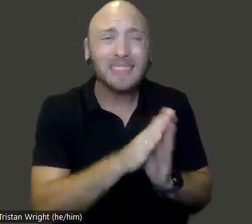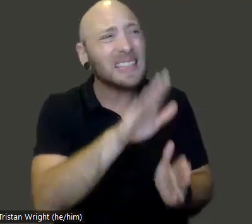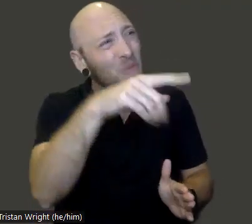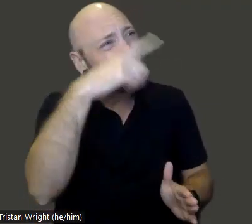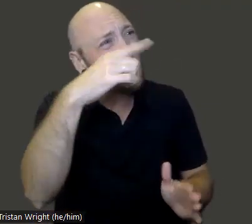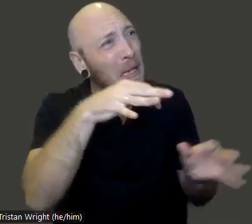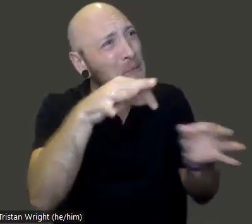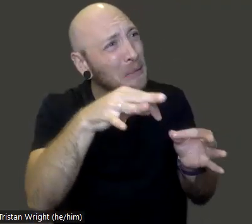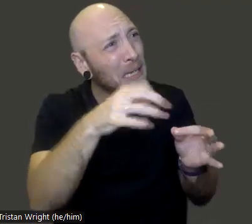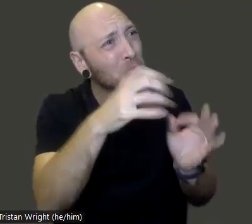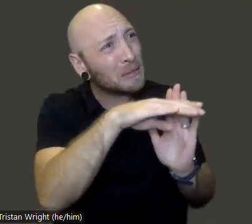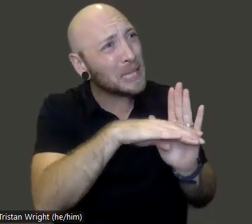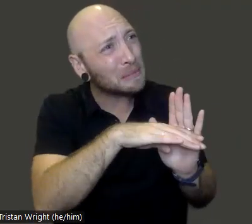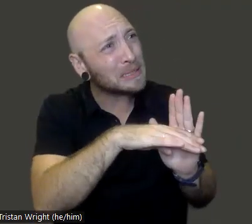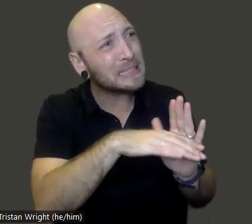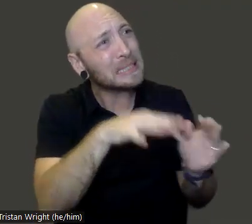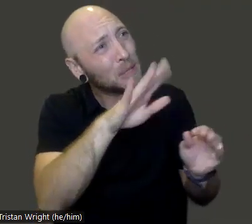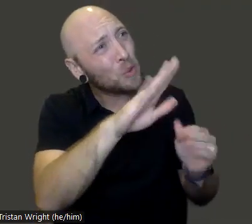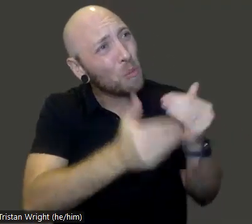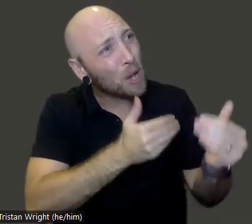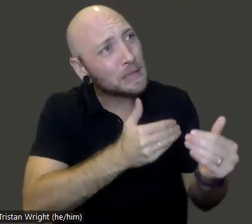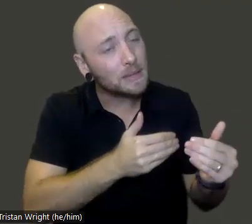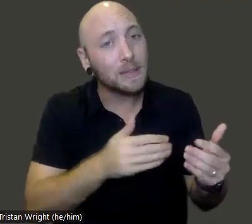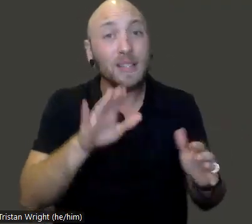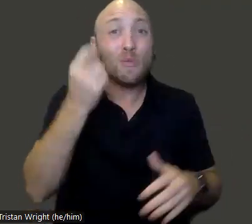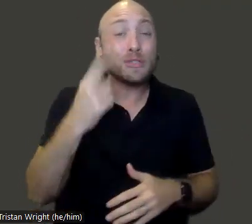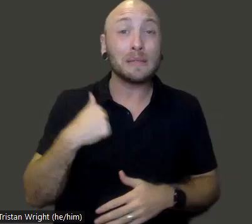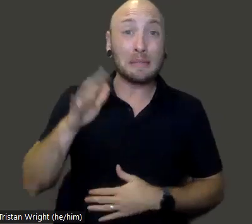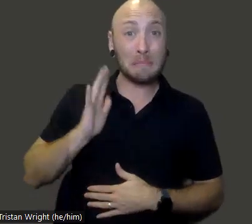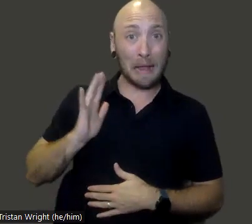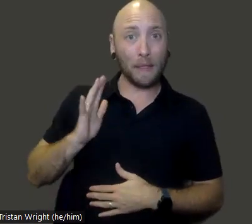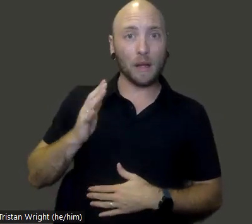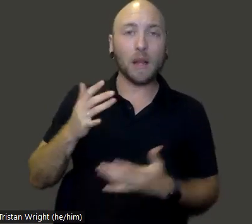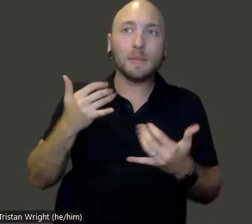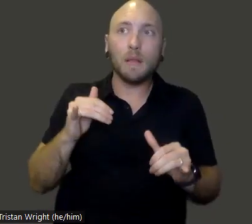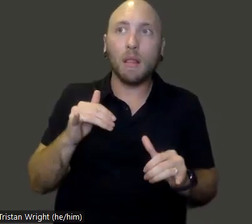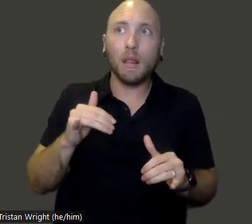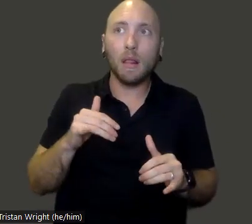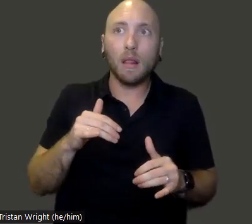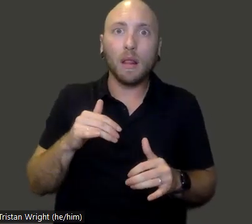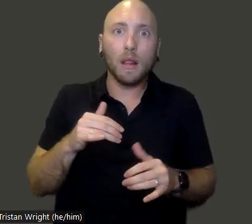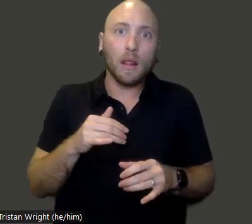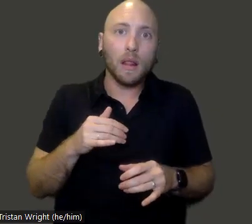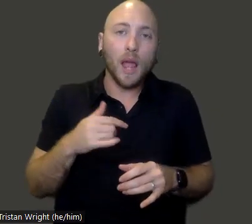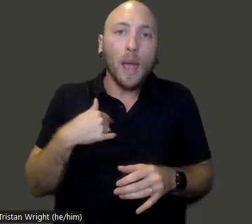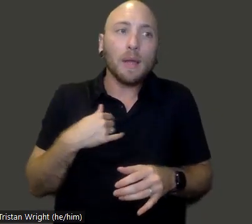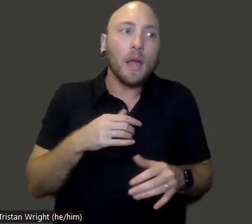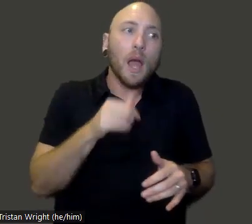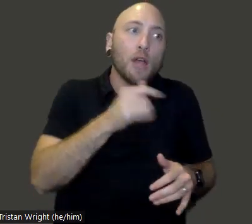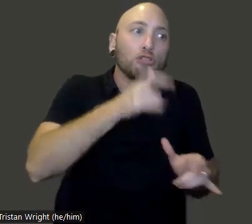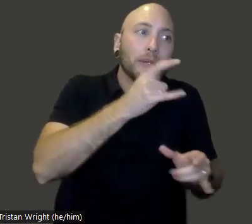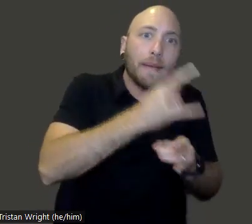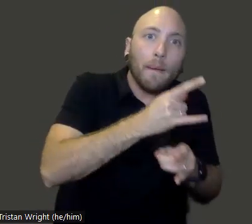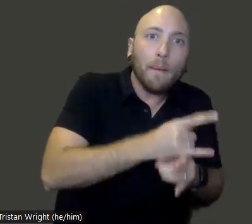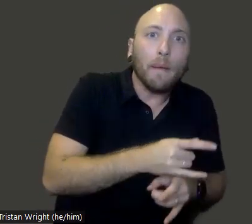know, a drunk without alcohol. So I'm still doing all the same shit. You know, I'm still like, you know, breaking shit,